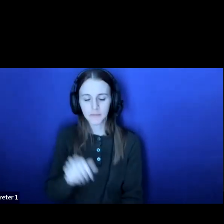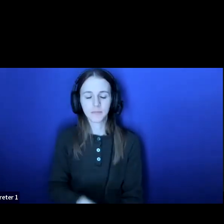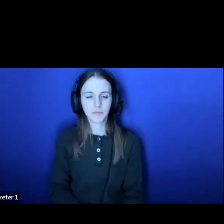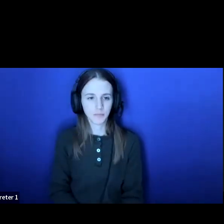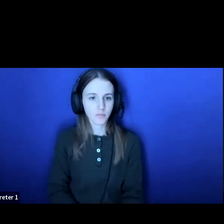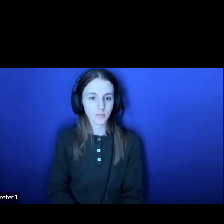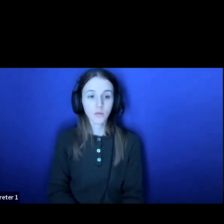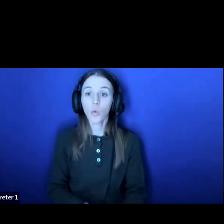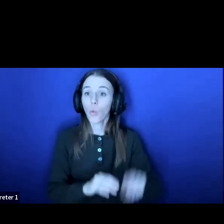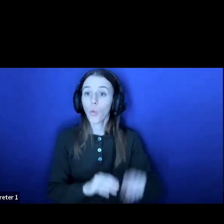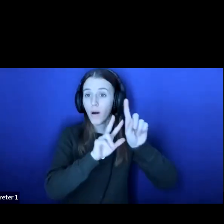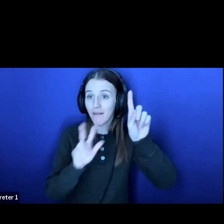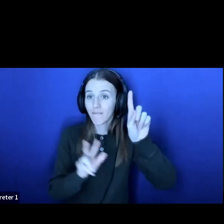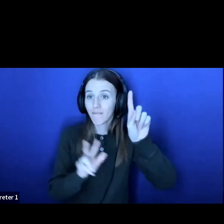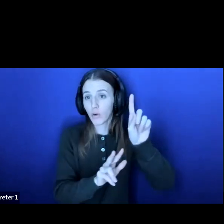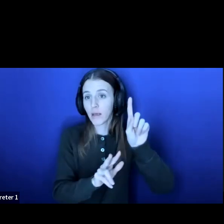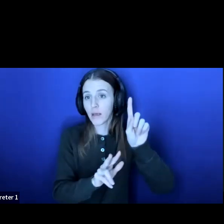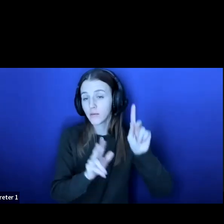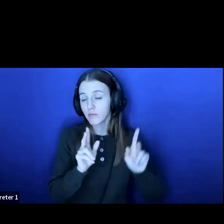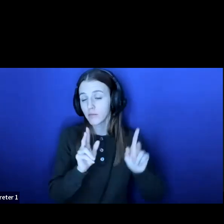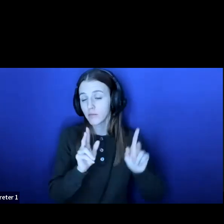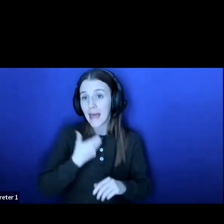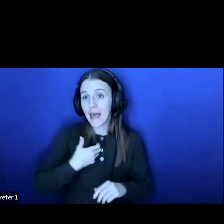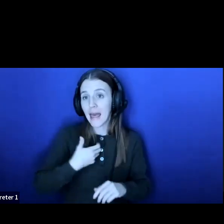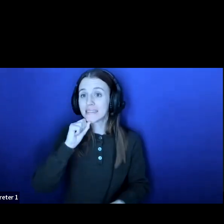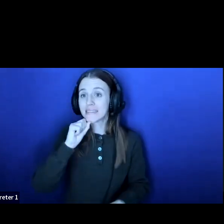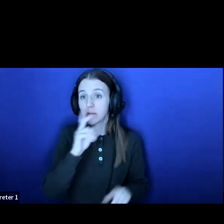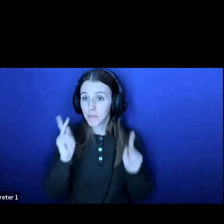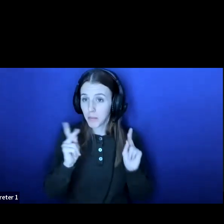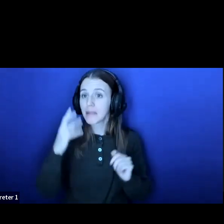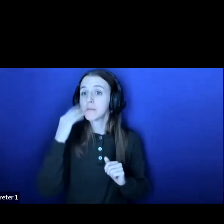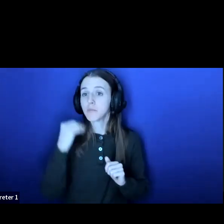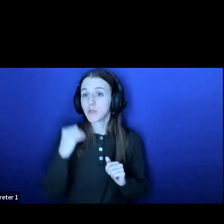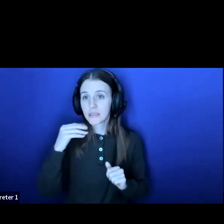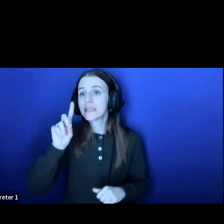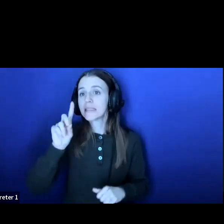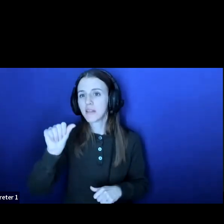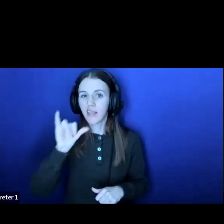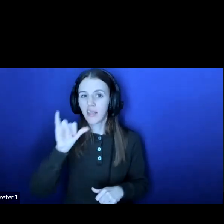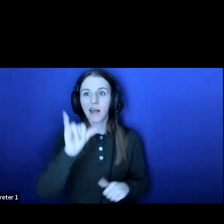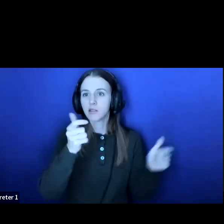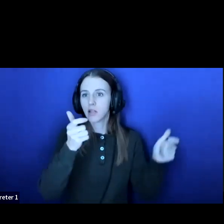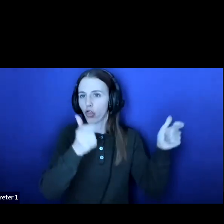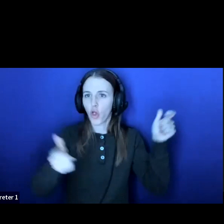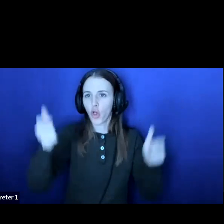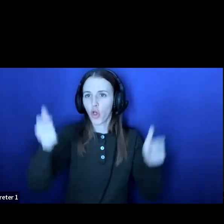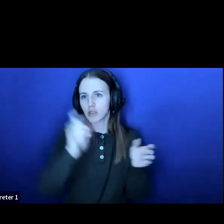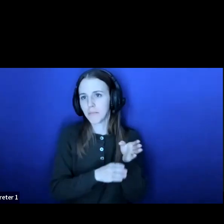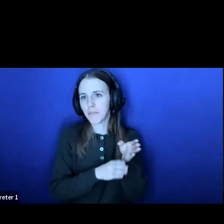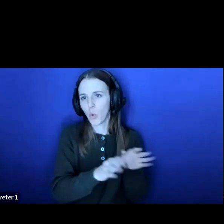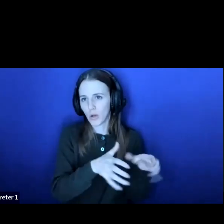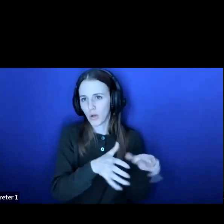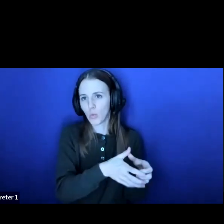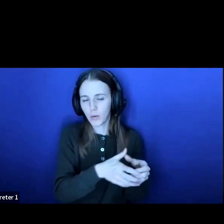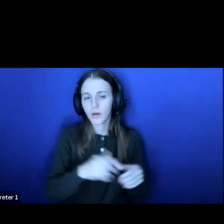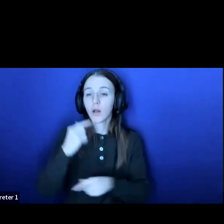3 elderly people experience disability, which makes people with disability as the world's largest minority. And the global report says that